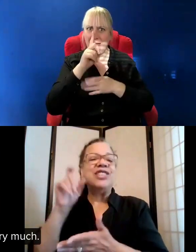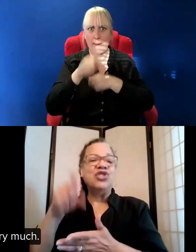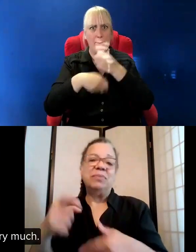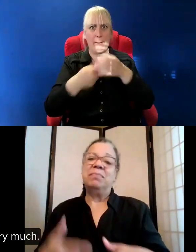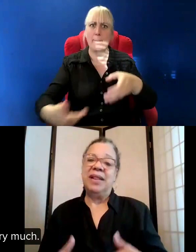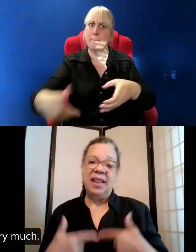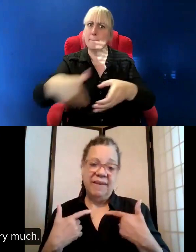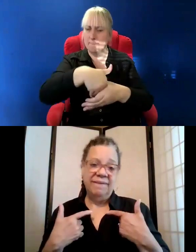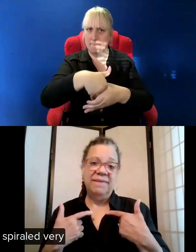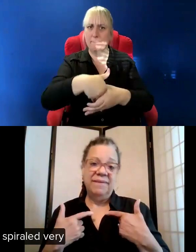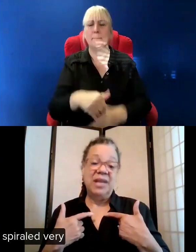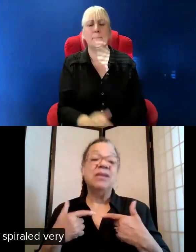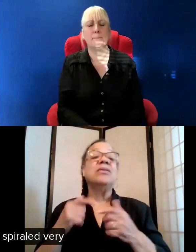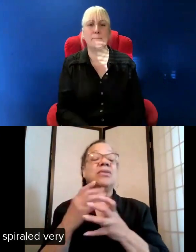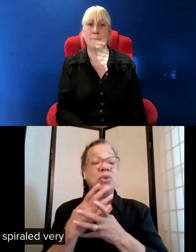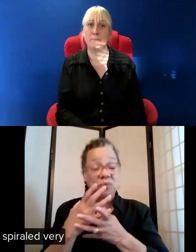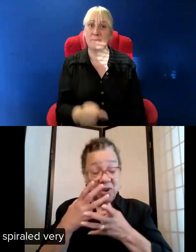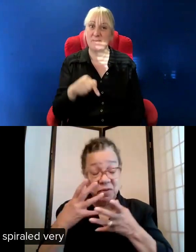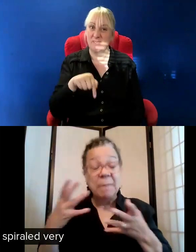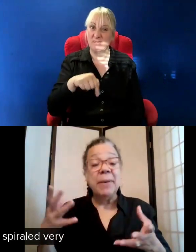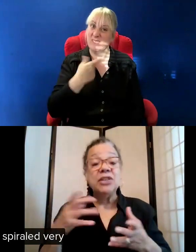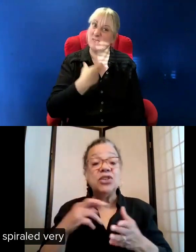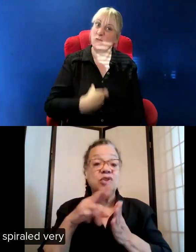So very much the role